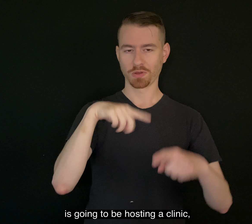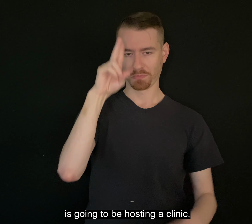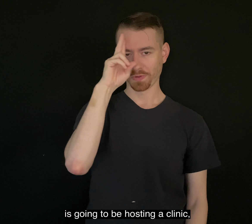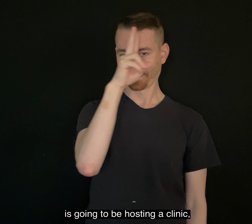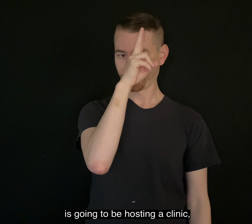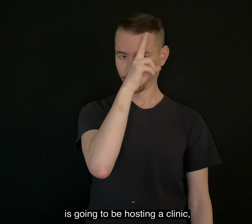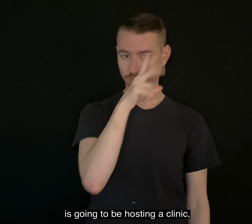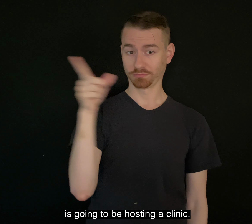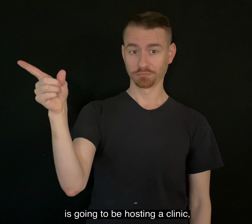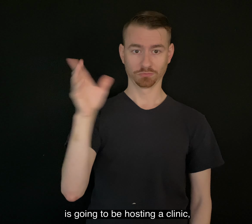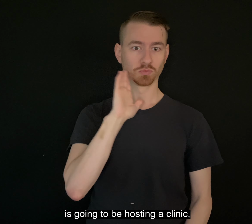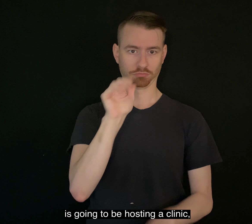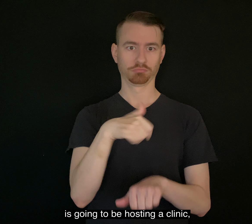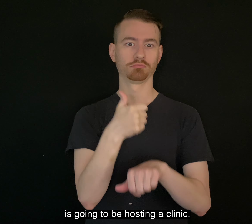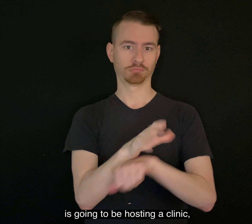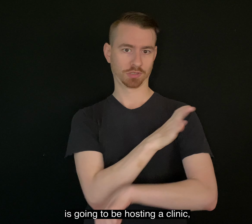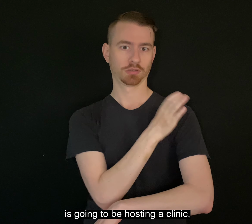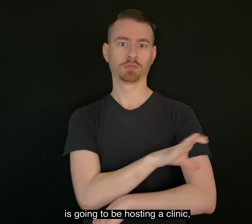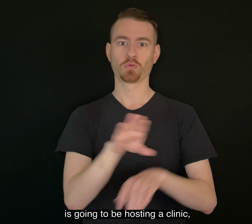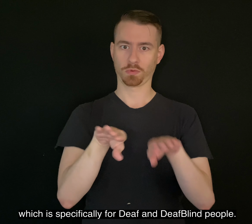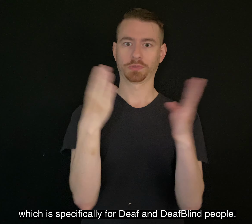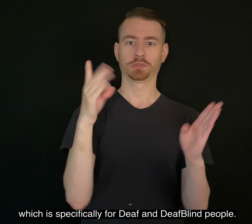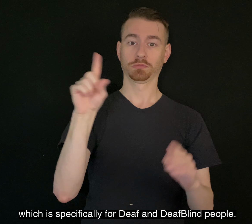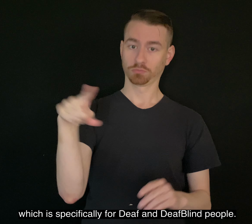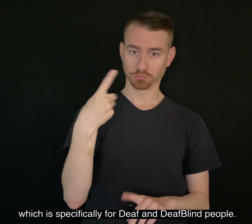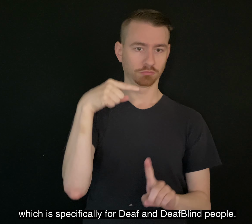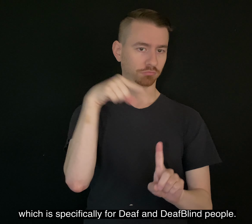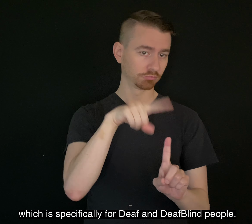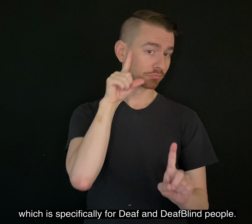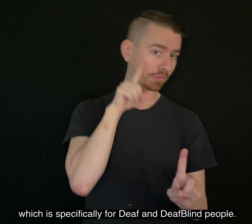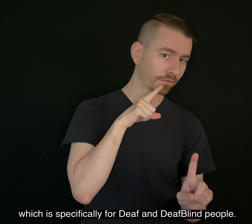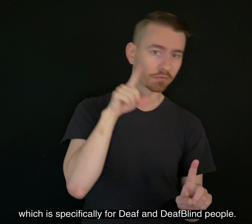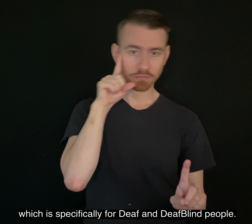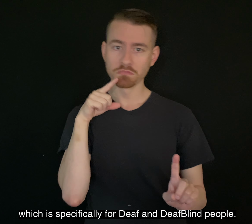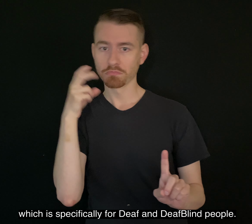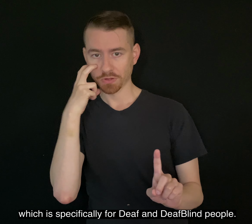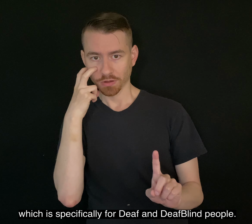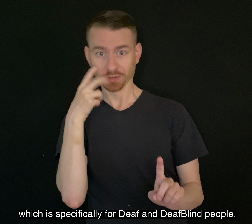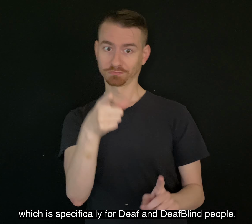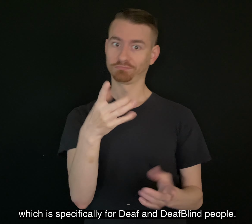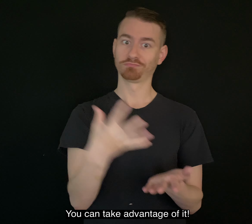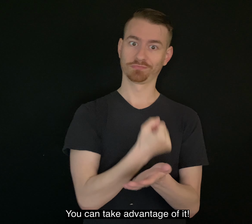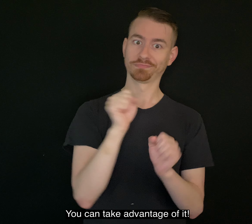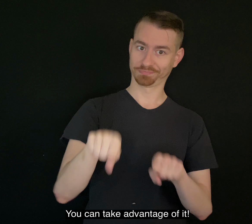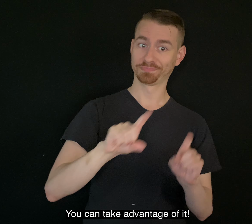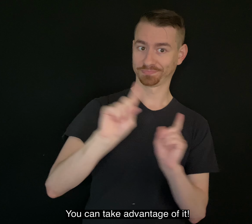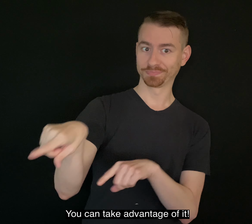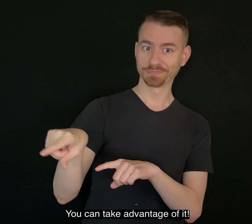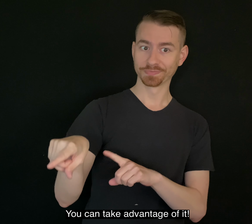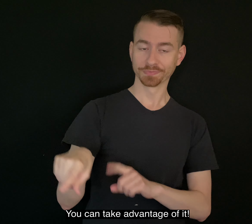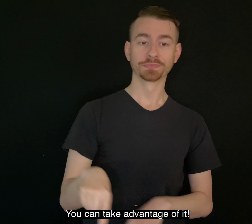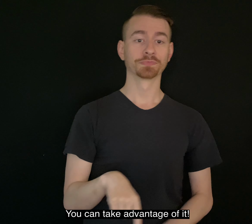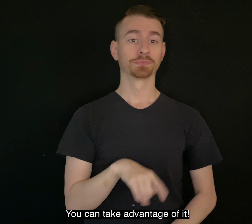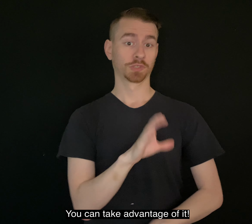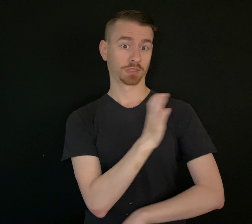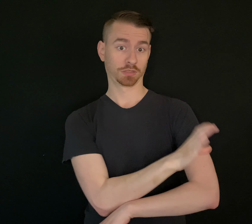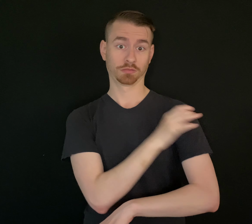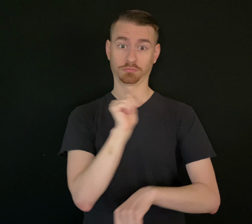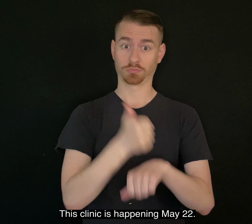is going to be hosting a clinic that is specifically for deaf and deafblind people. You can take advantage of it. This clinic